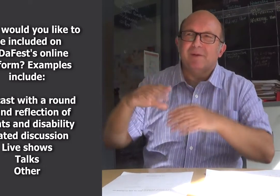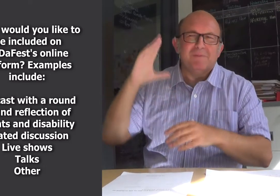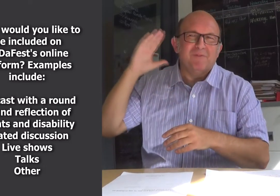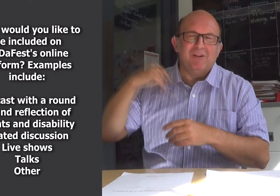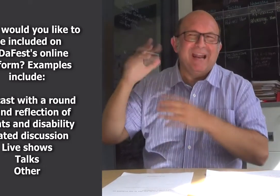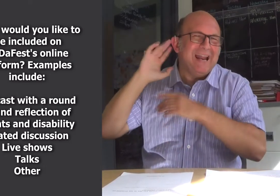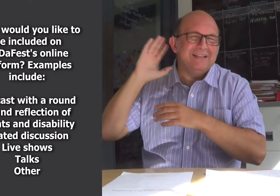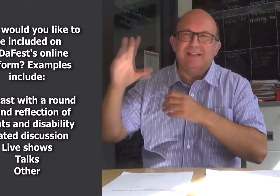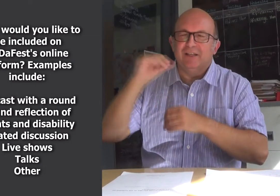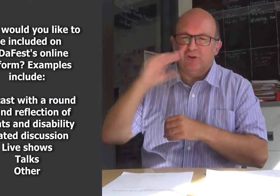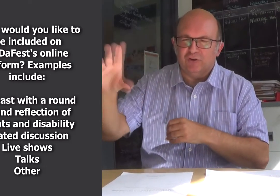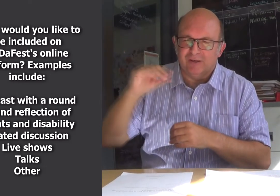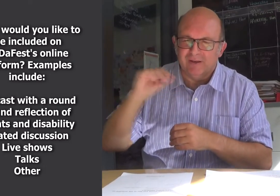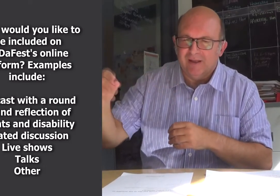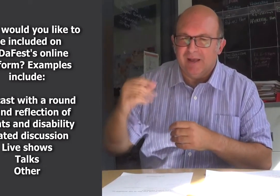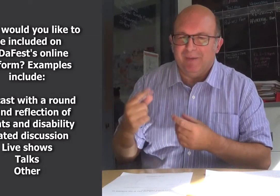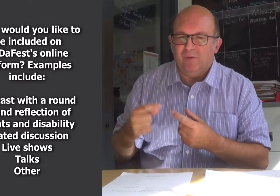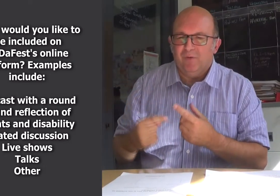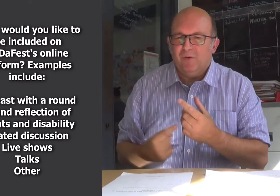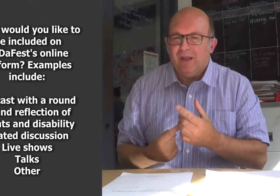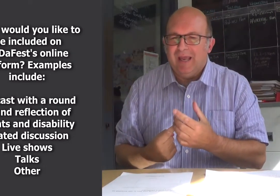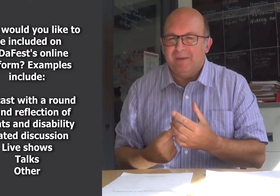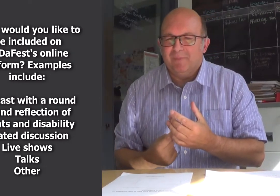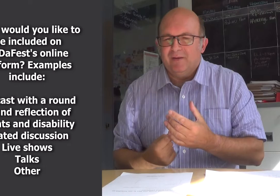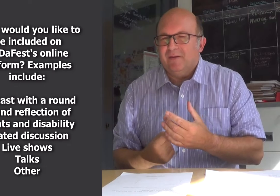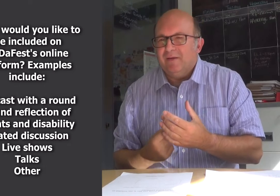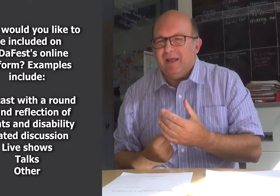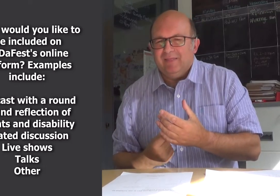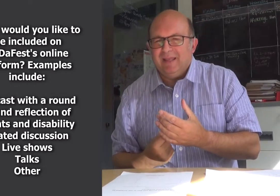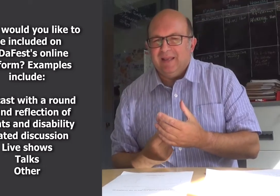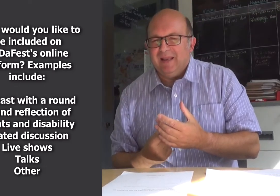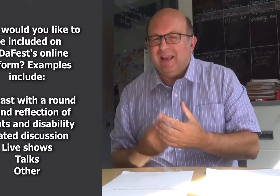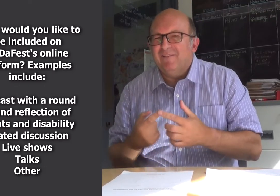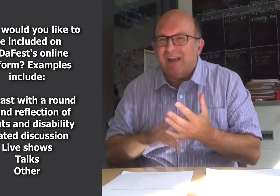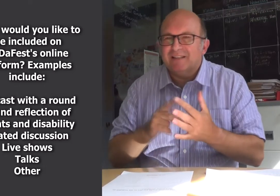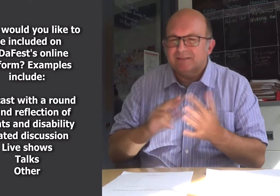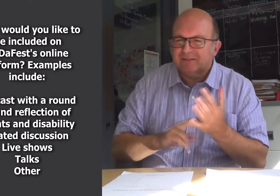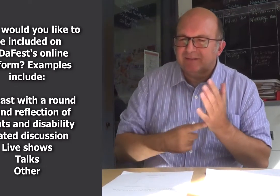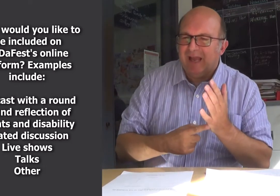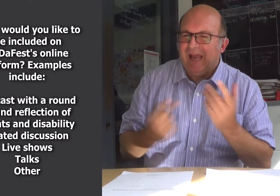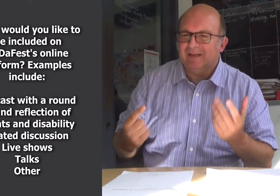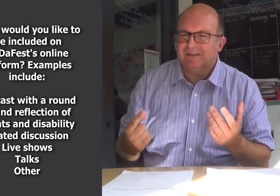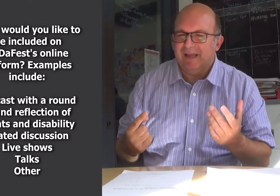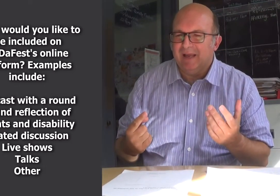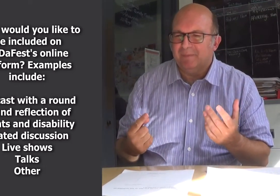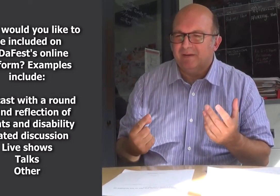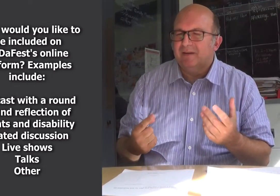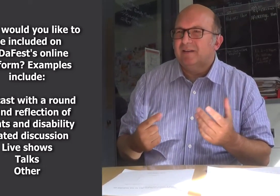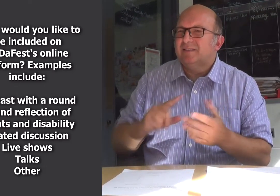discussion, really listening discussion about the event